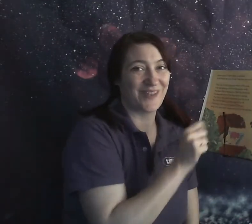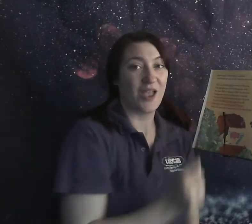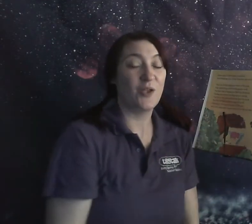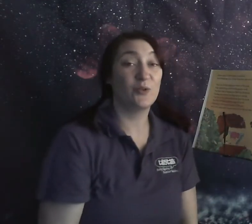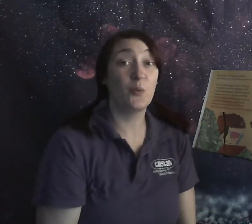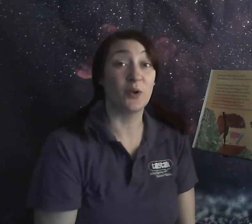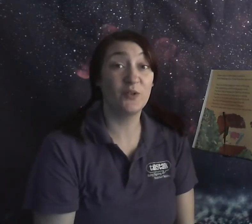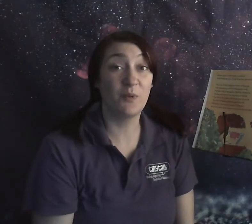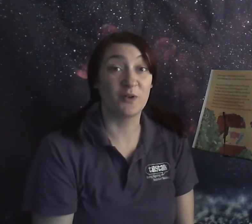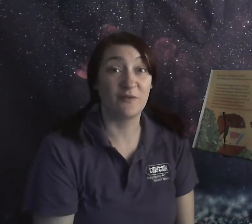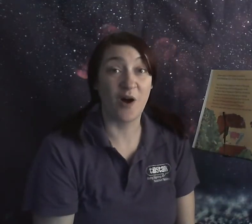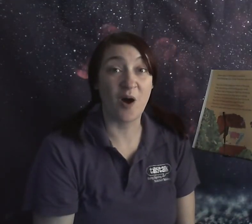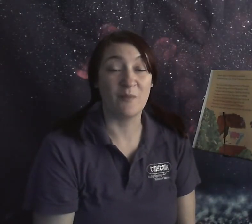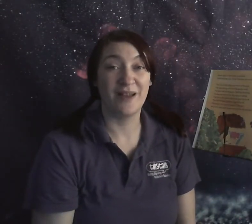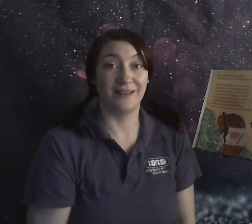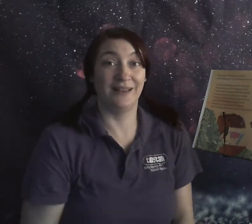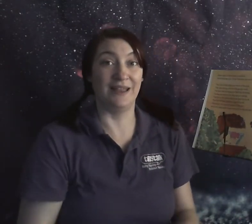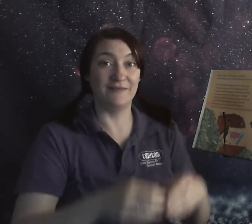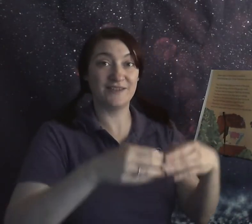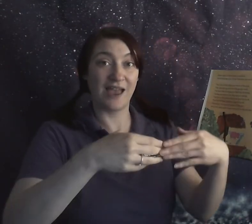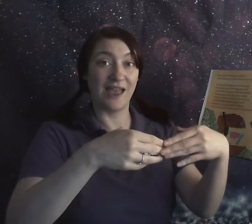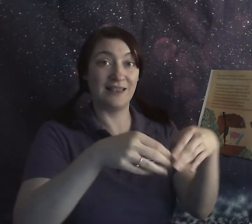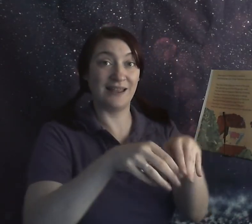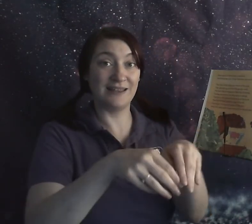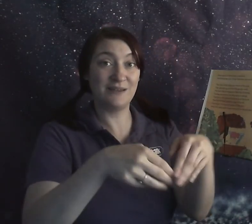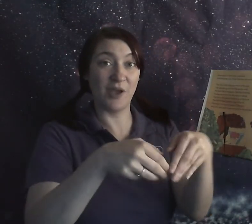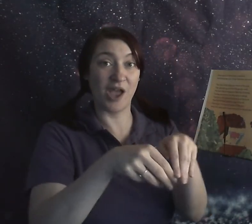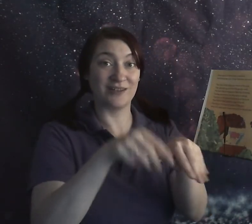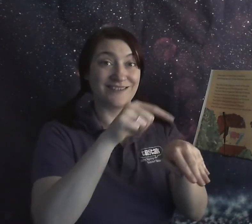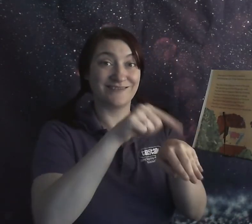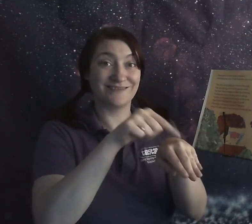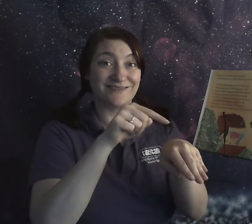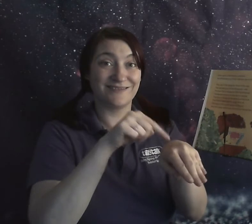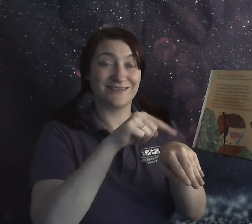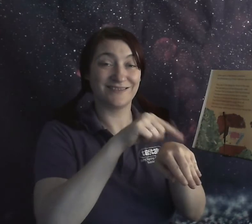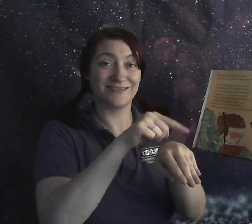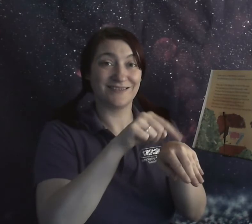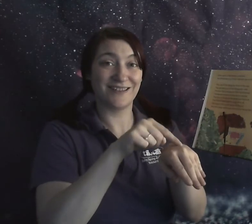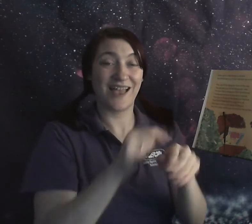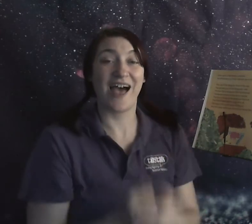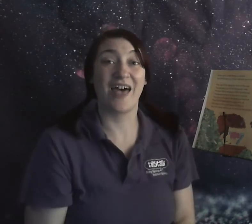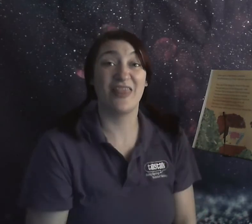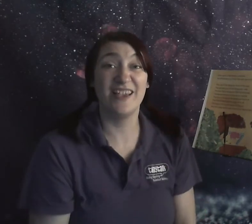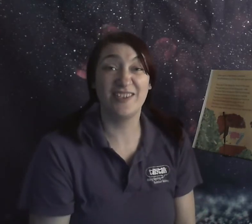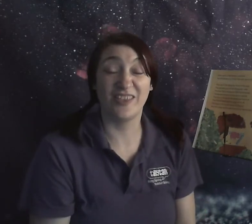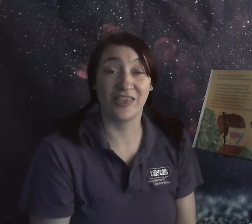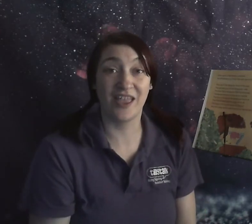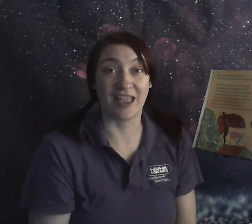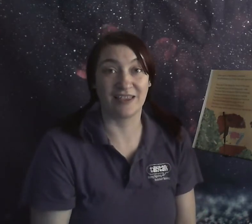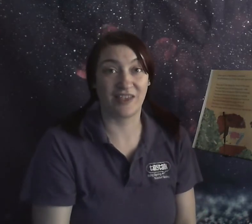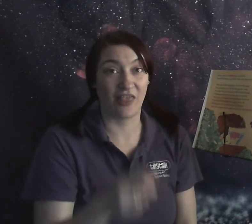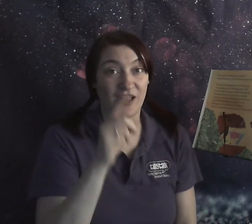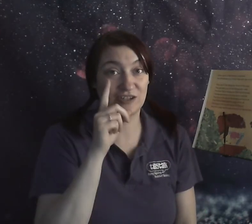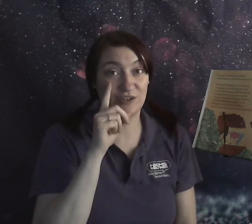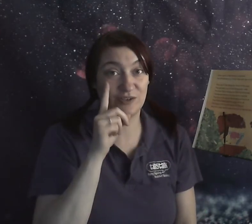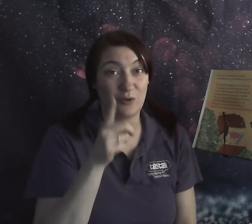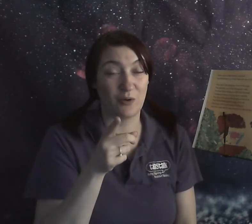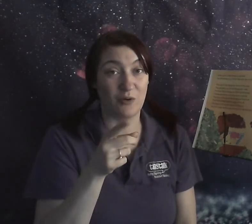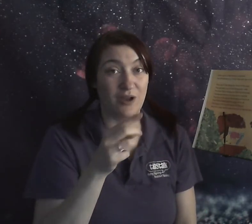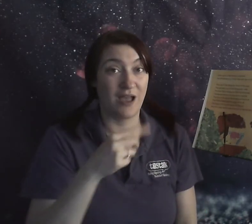So once upon a farm lived a ladybird, and these are the things that she saw and